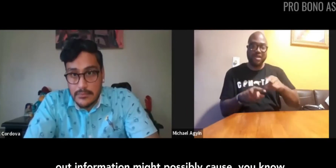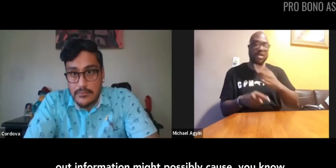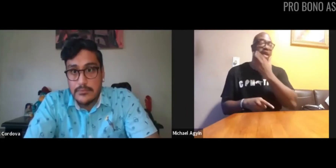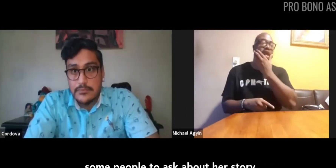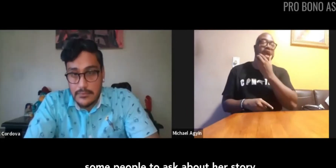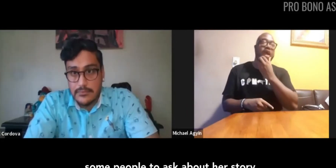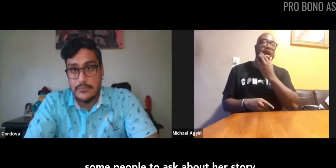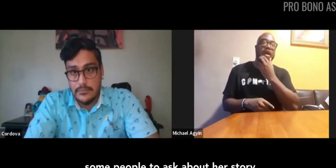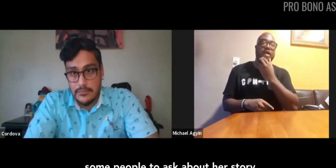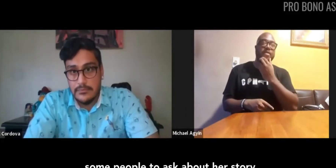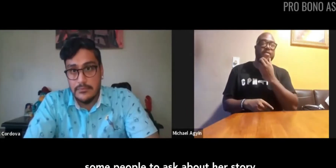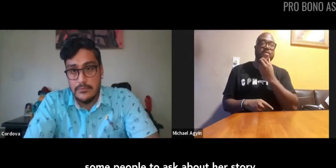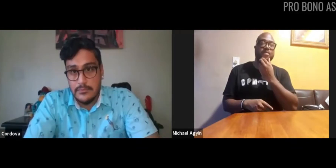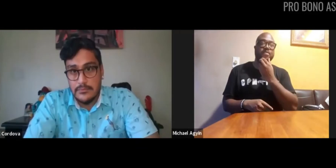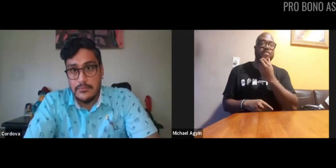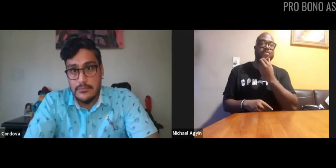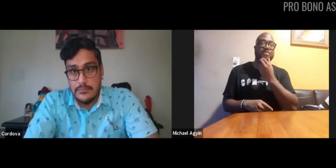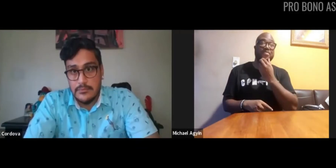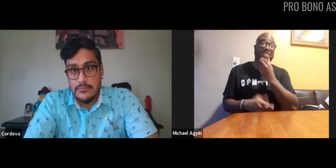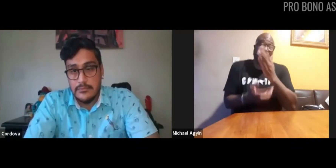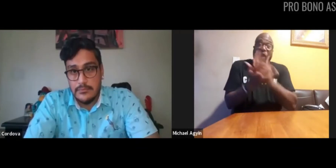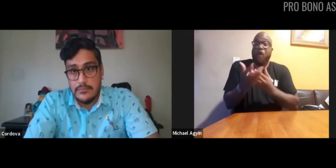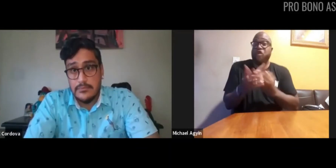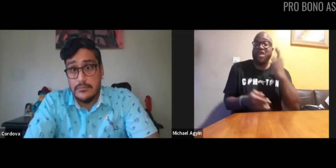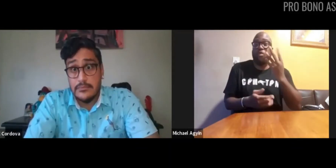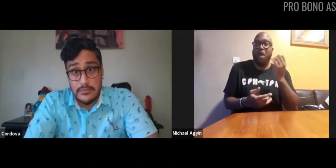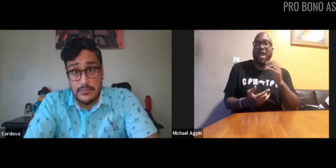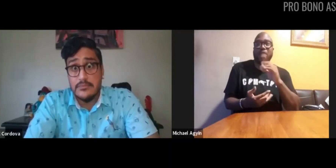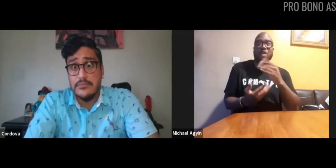cause, some people to ask about her story.